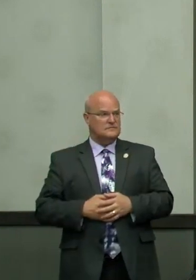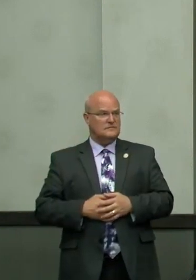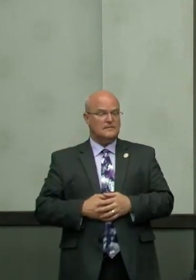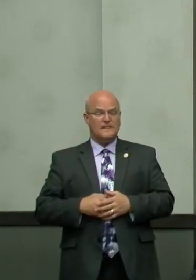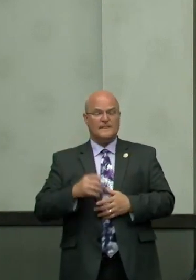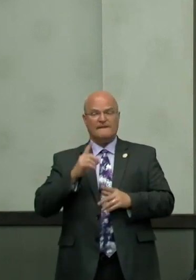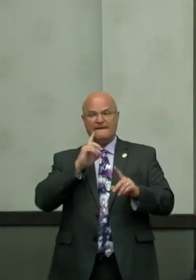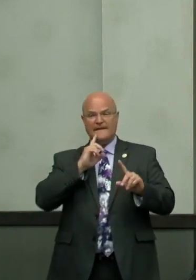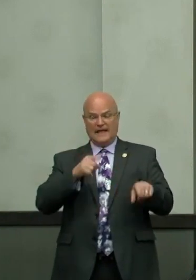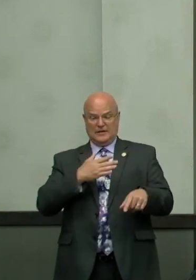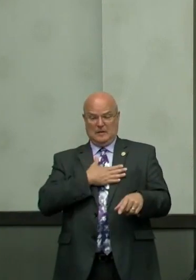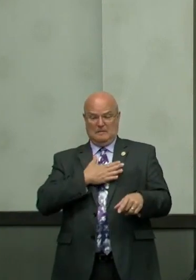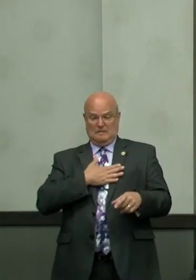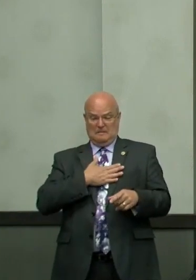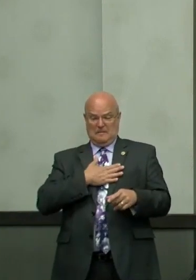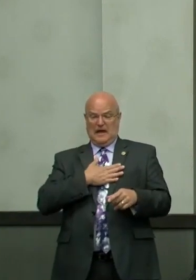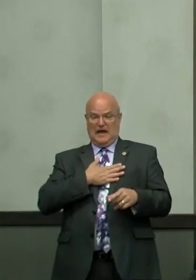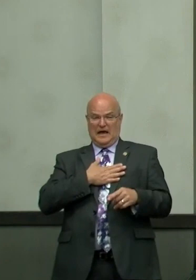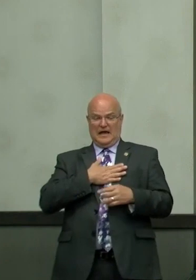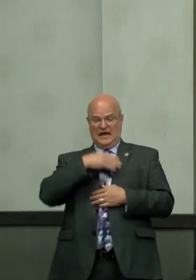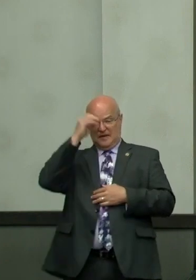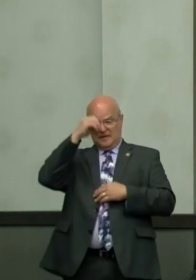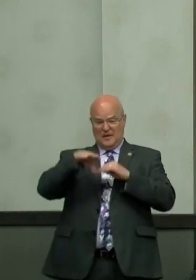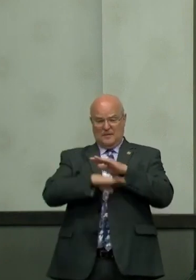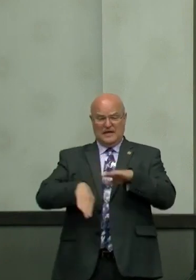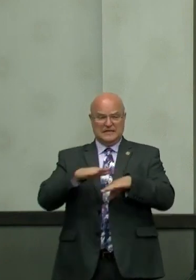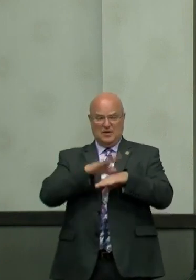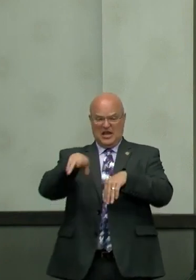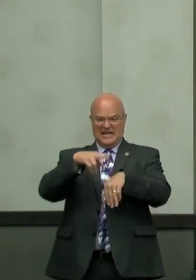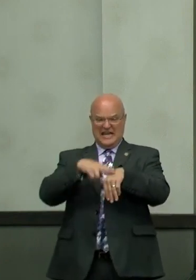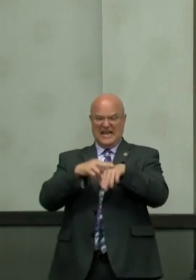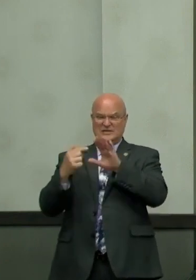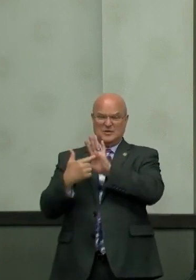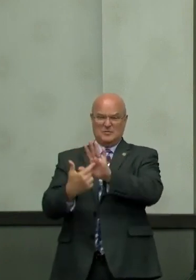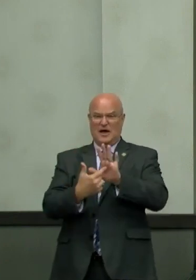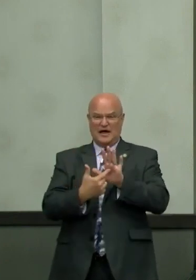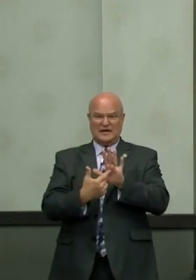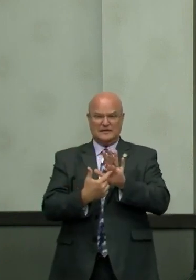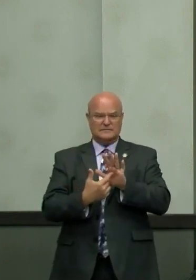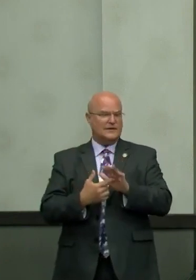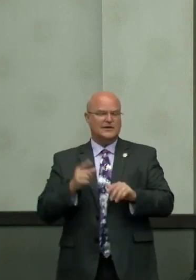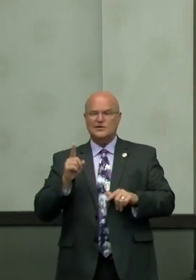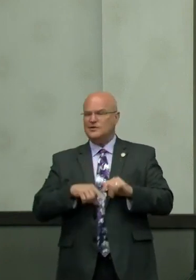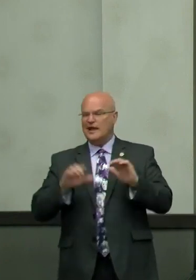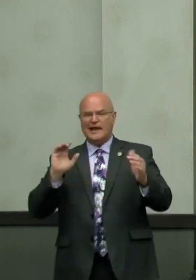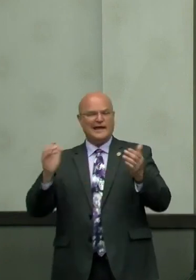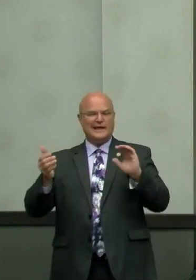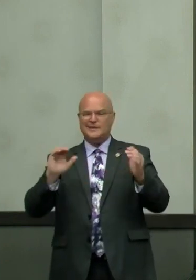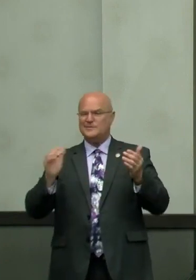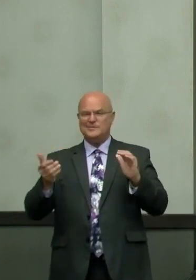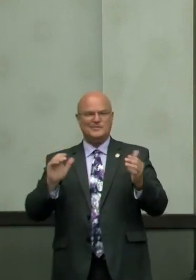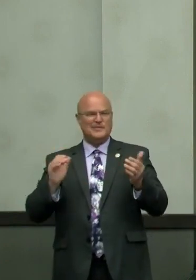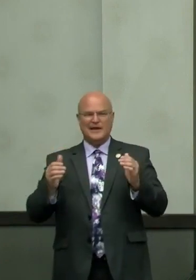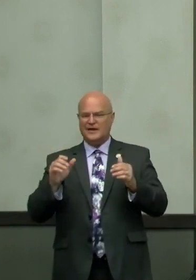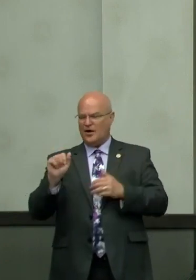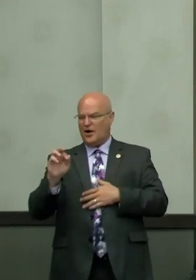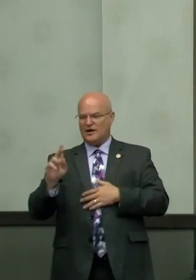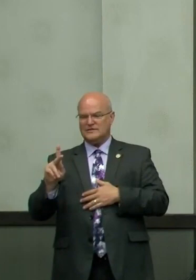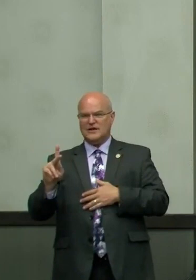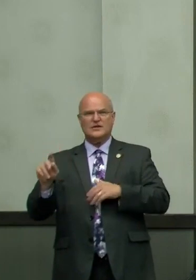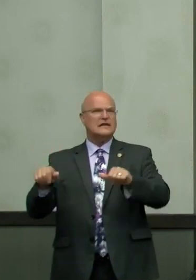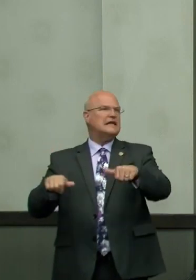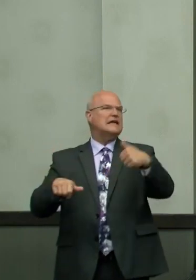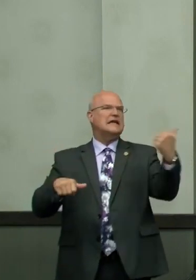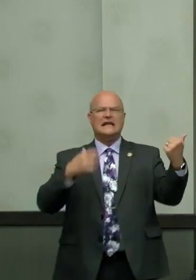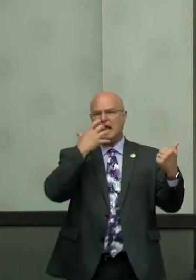The answer, in my judgment, based upon national modeling, you can't compare where we are in Arkansas to